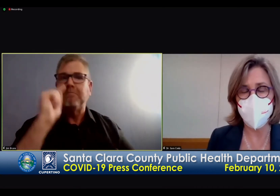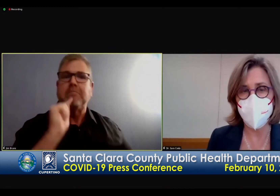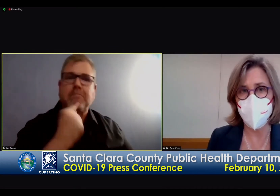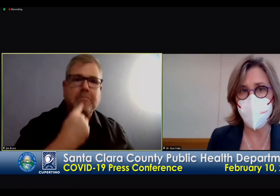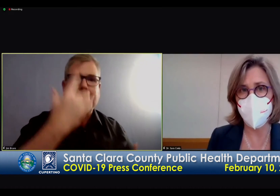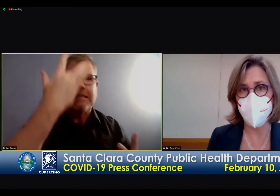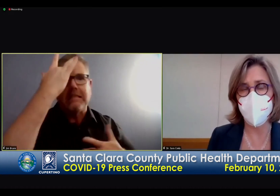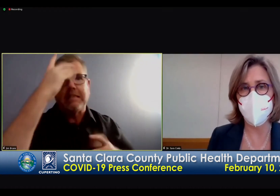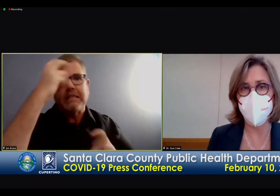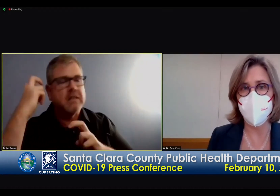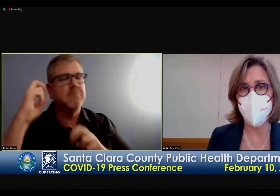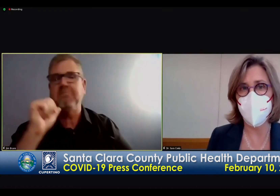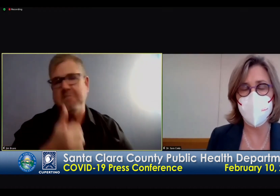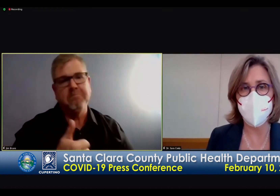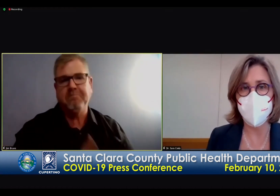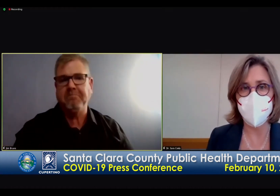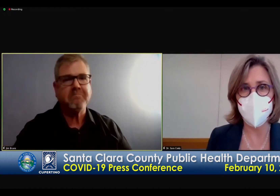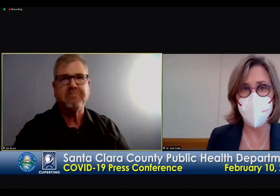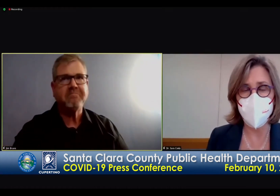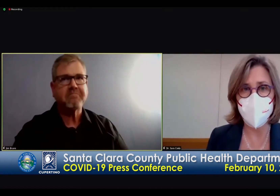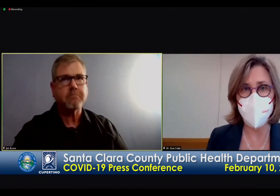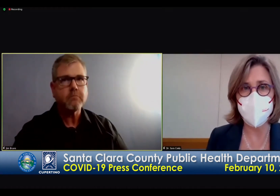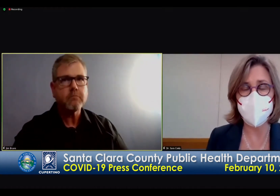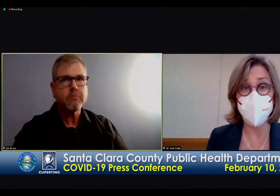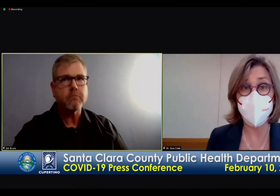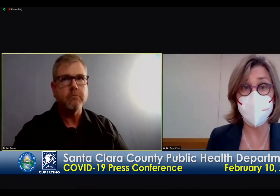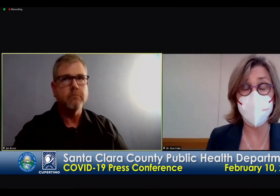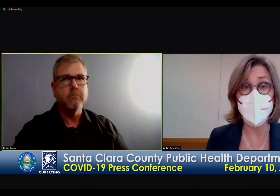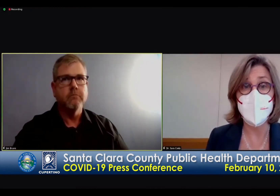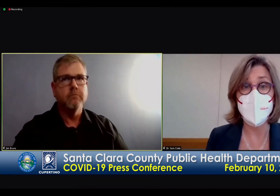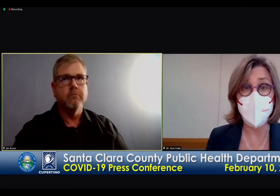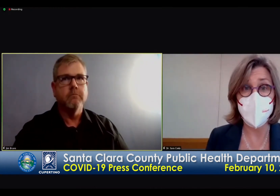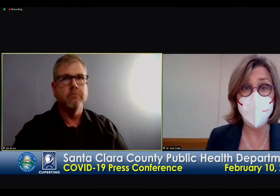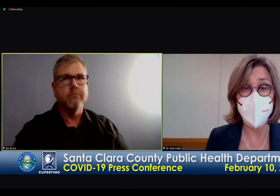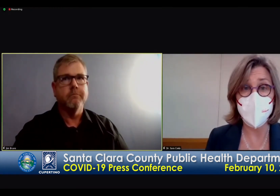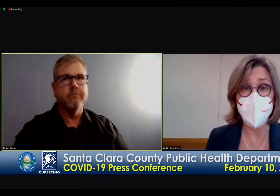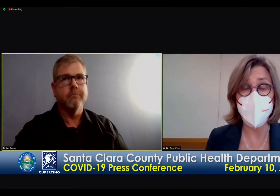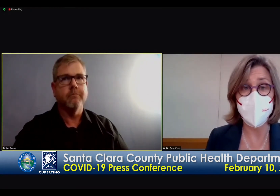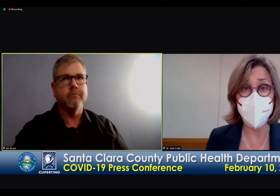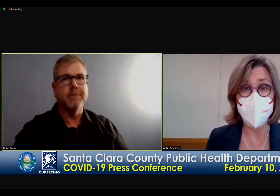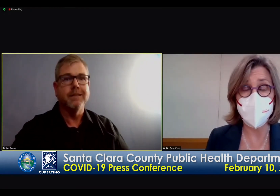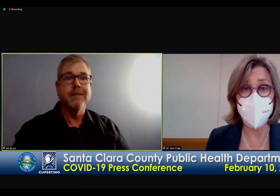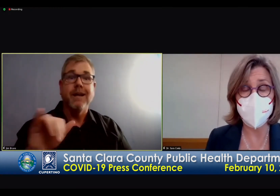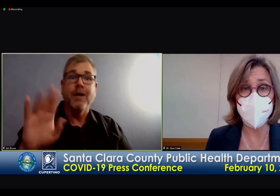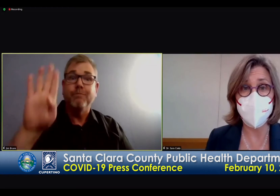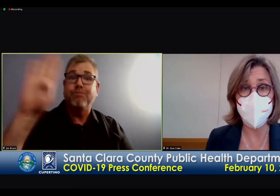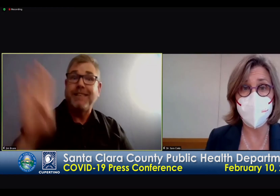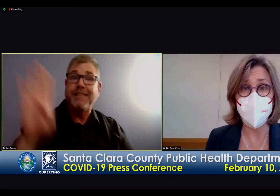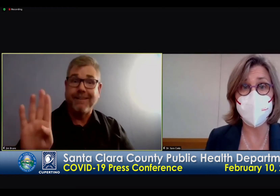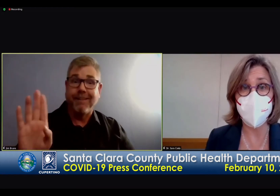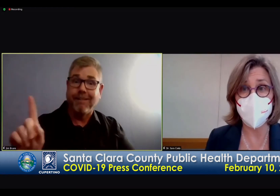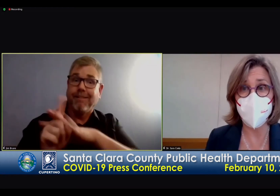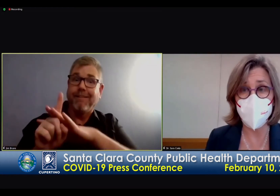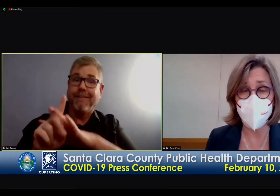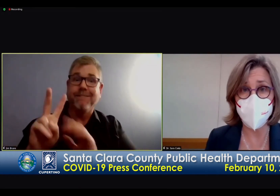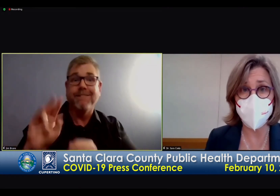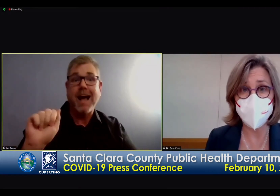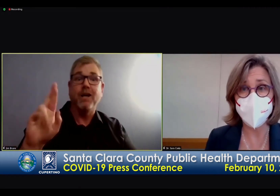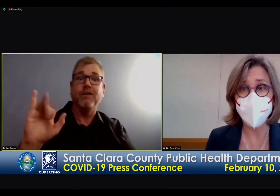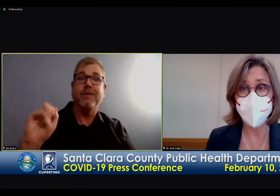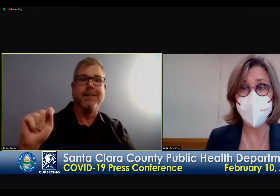detections of the Brazilian variant in California. I can just say that not as yet detected in Santa Clara